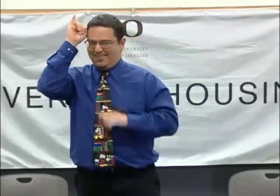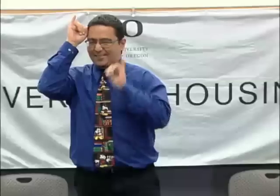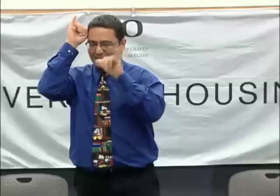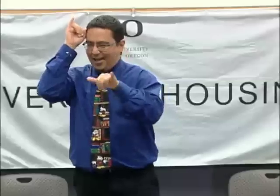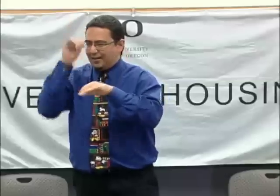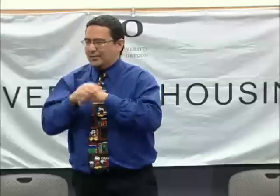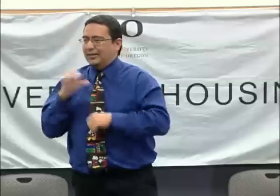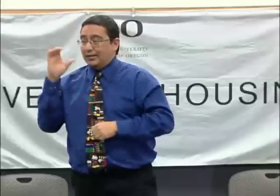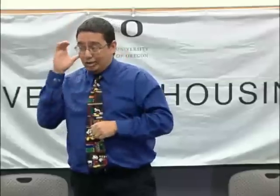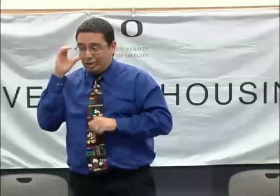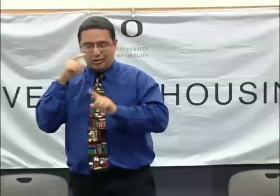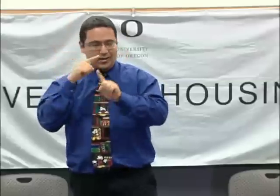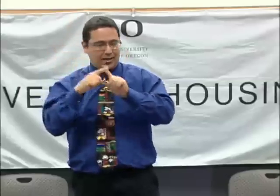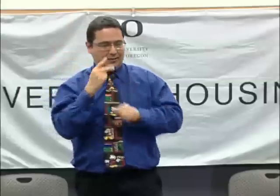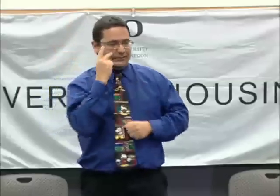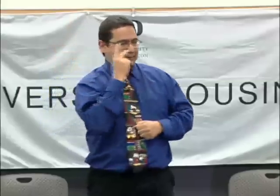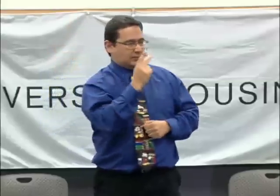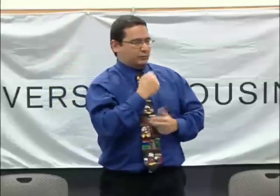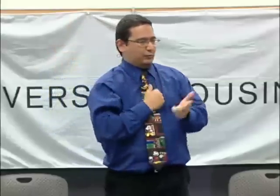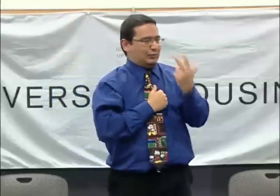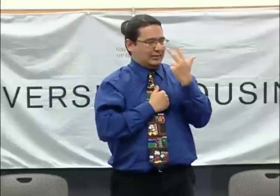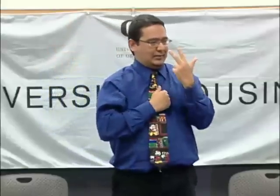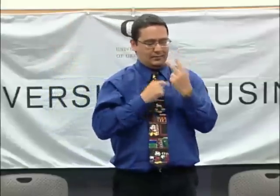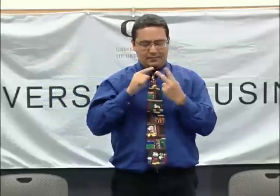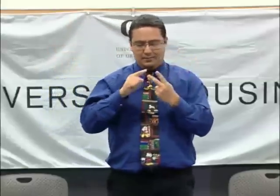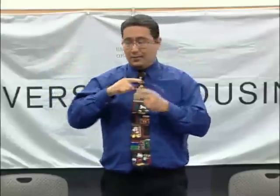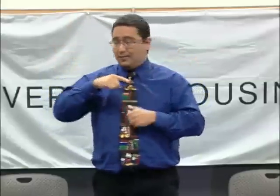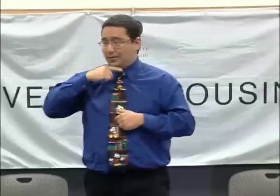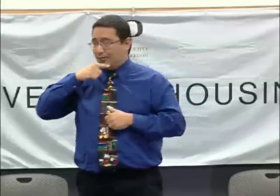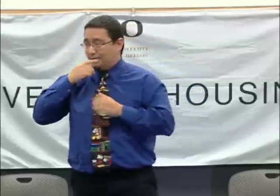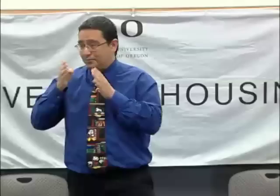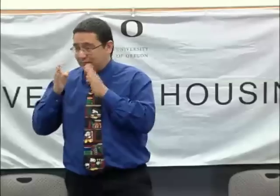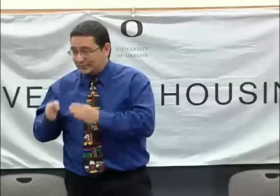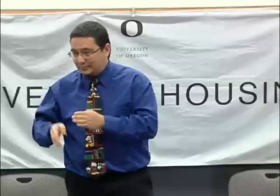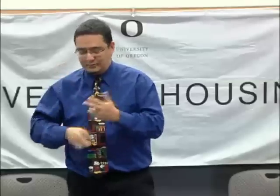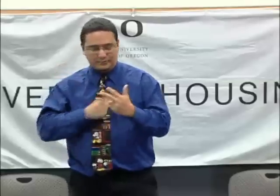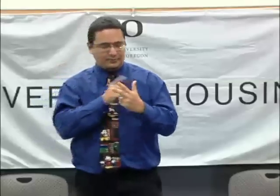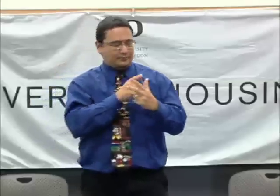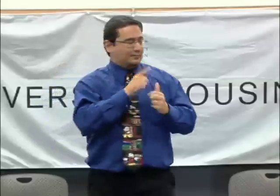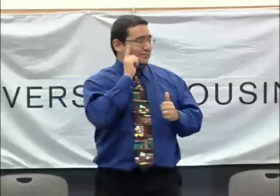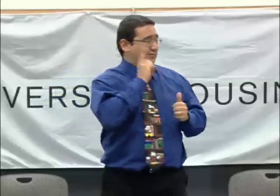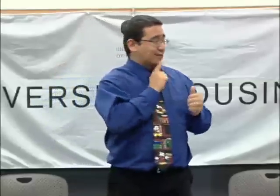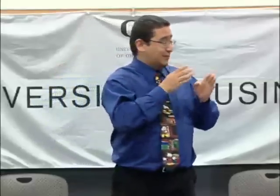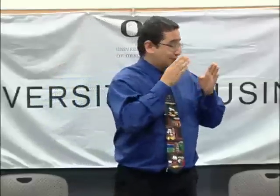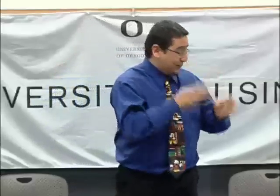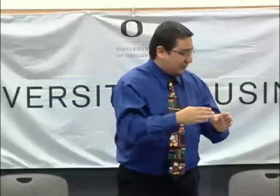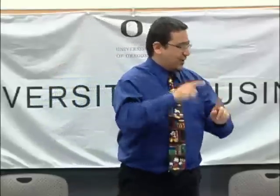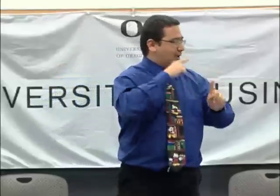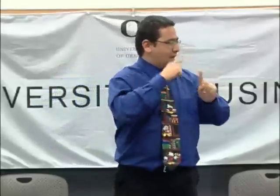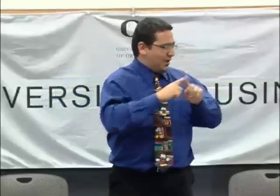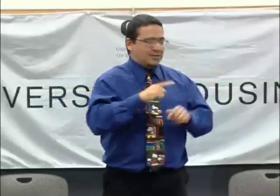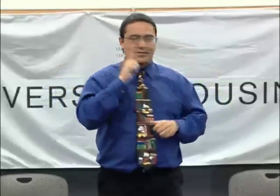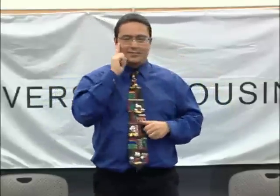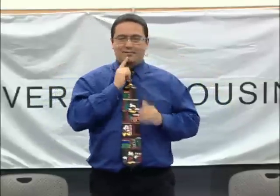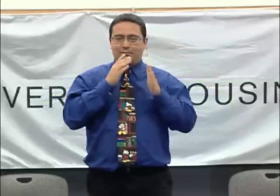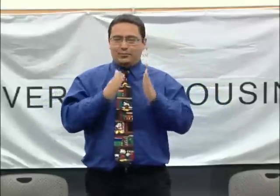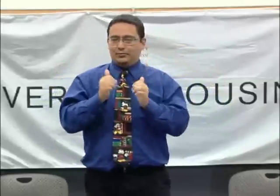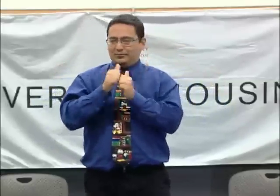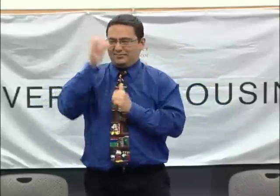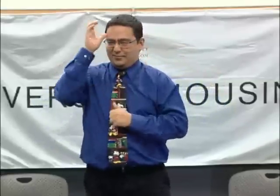because they have had the cochlear implant. So actually there's the hearing person, the deaf person, and the deaf